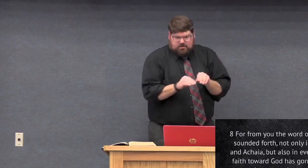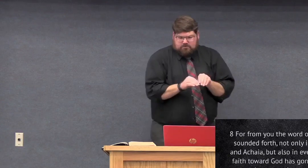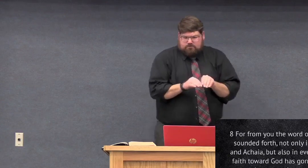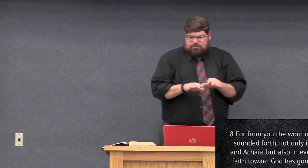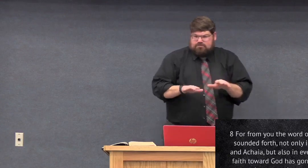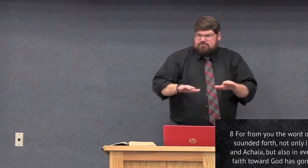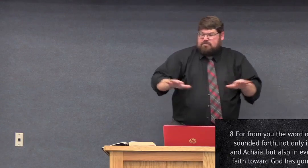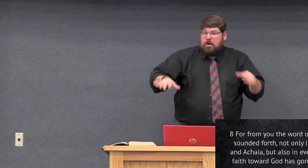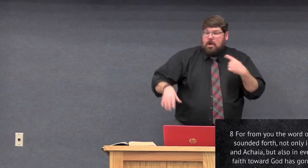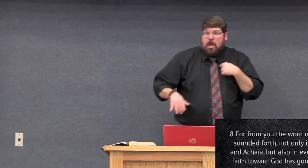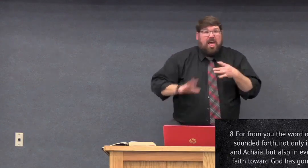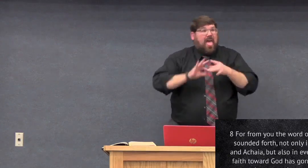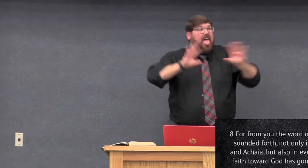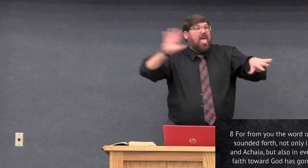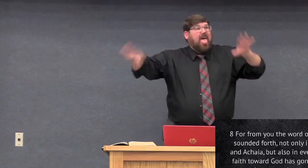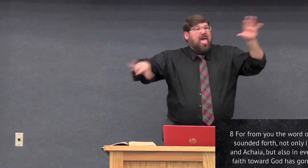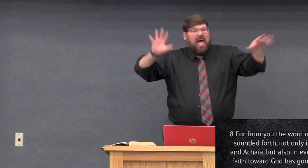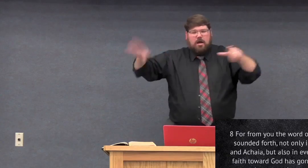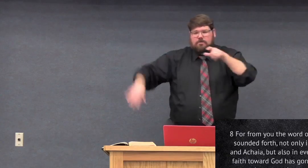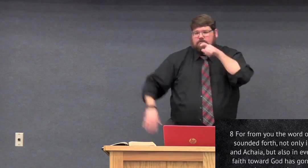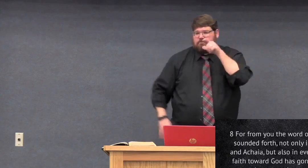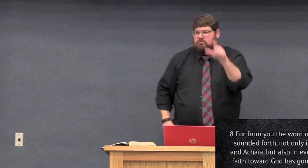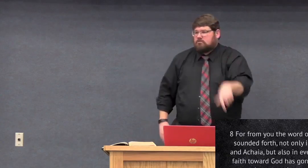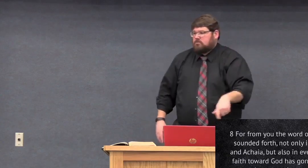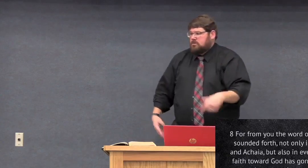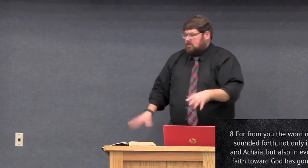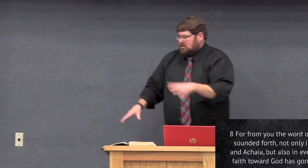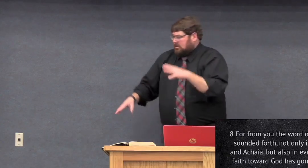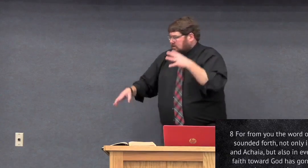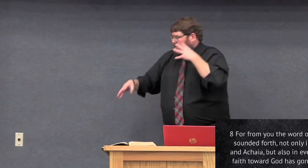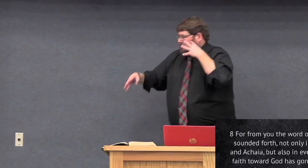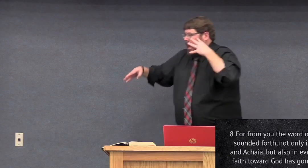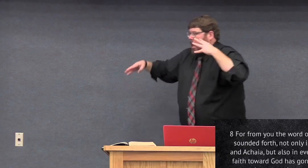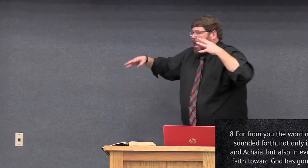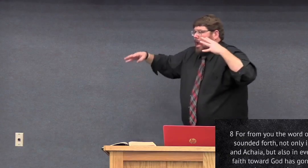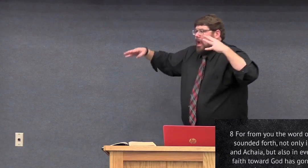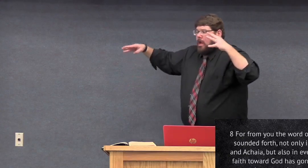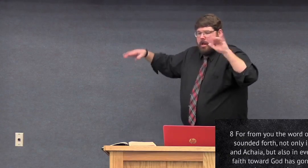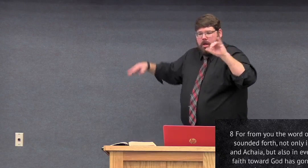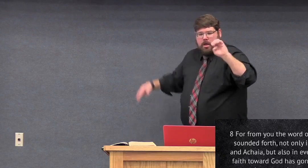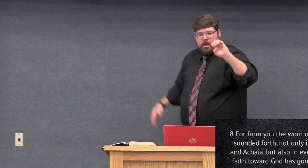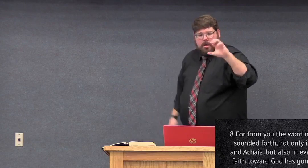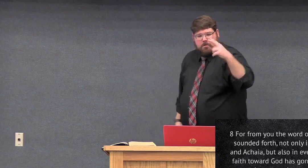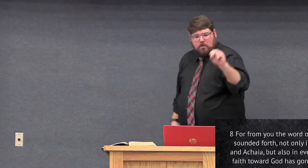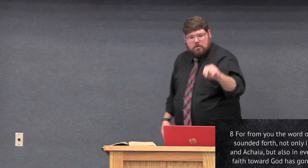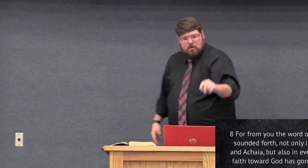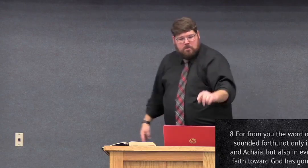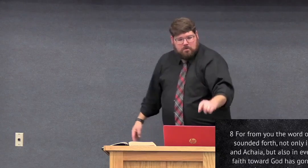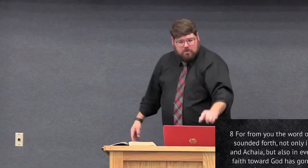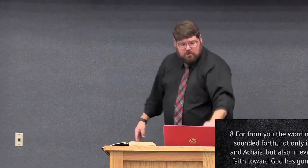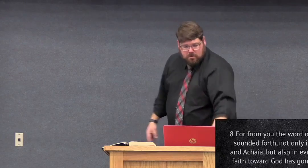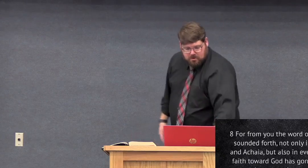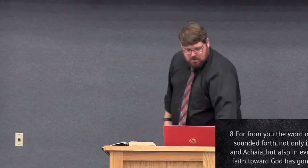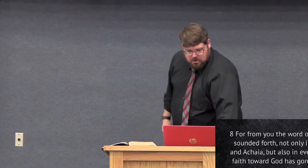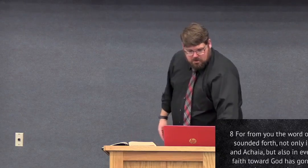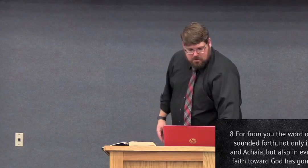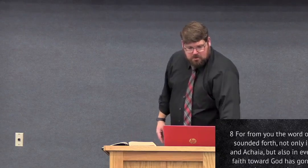faith toward God has gone out so that we don't need to say anything. They echoed